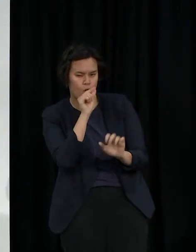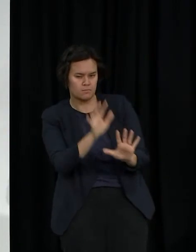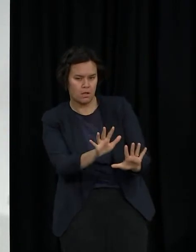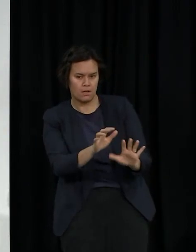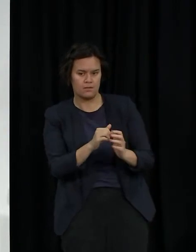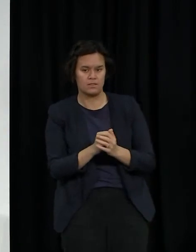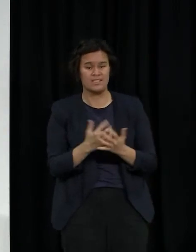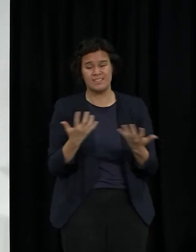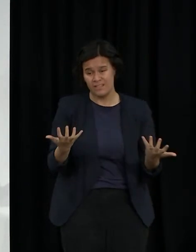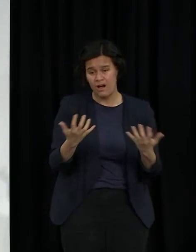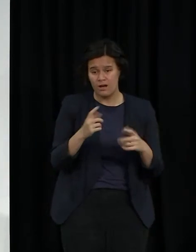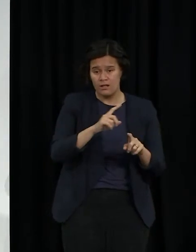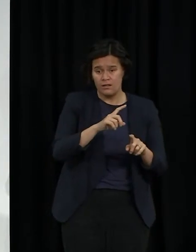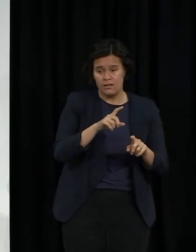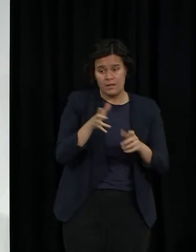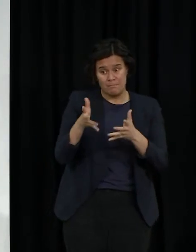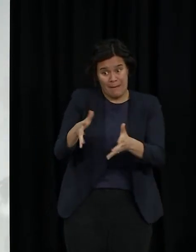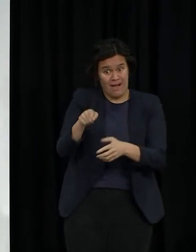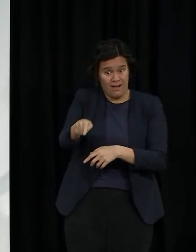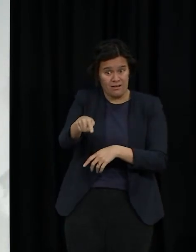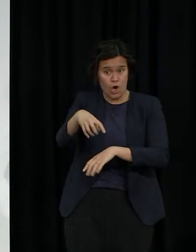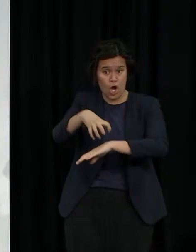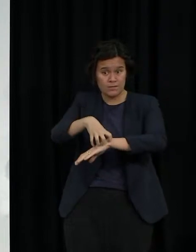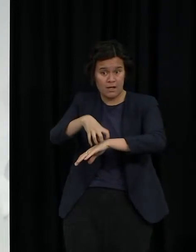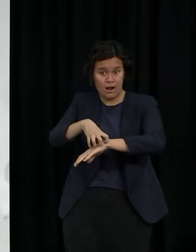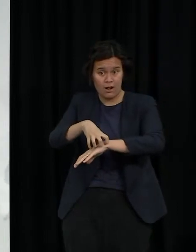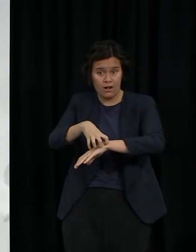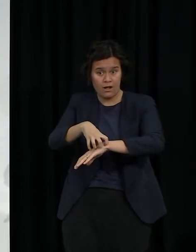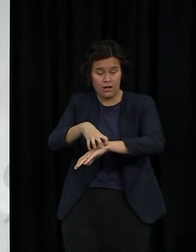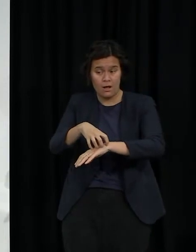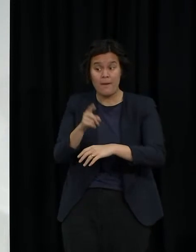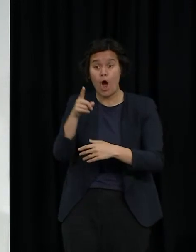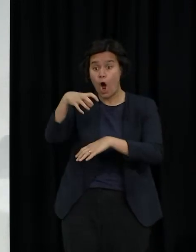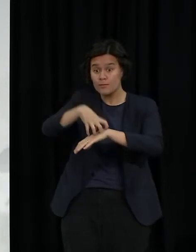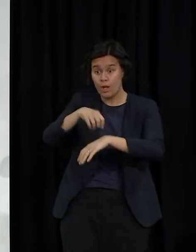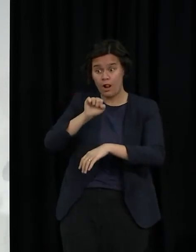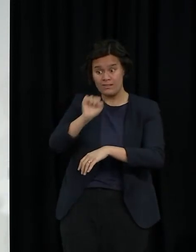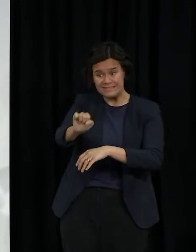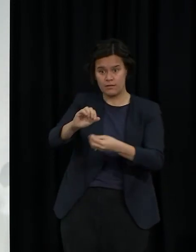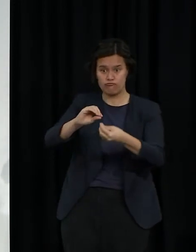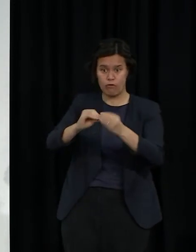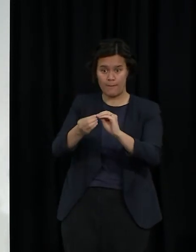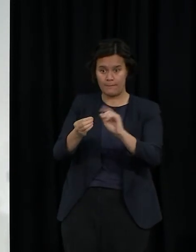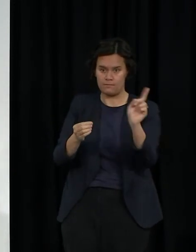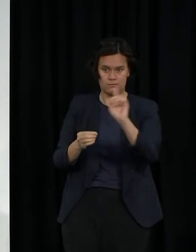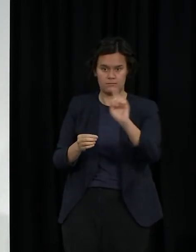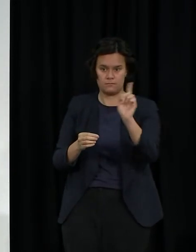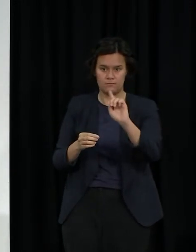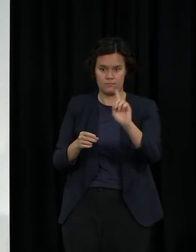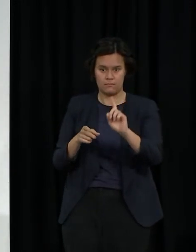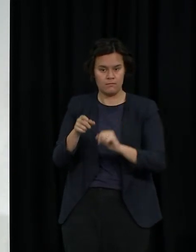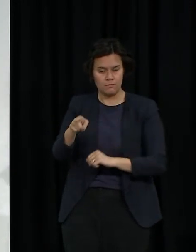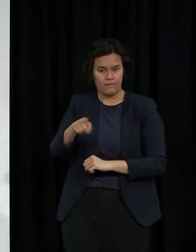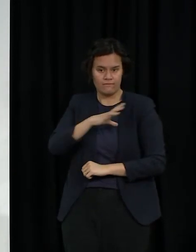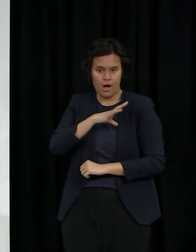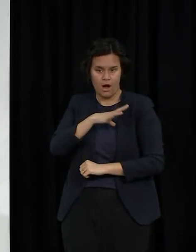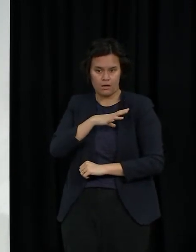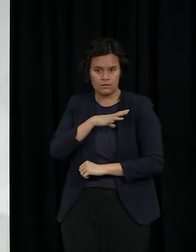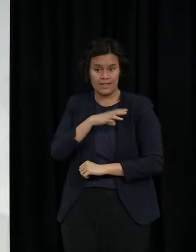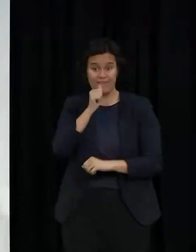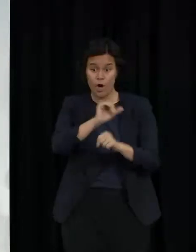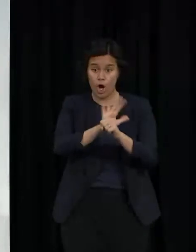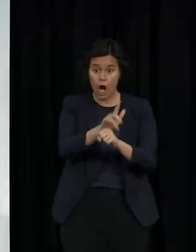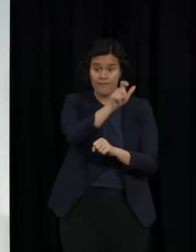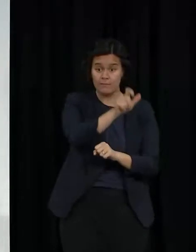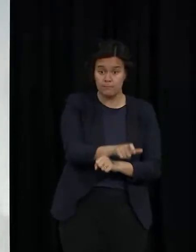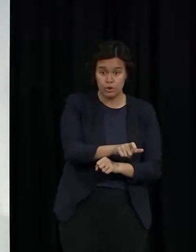whom that doesn't occur. It is not a problem at the hospitals. The hospitals are the solution here. They're dealing with the cases well. They